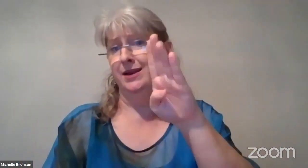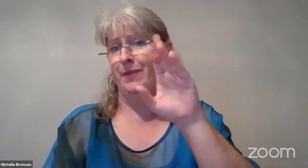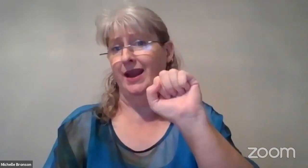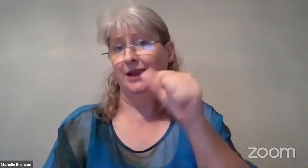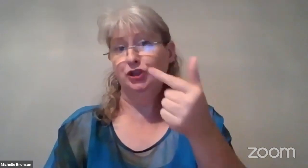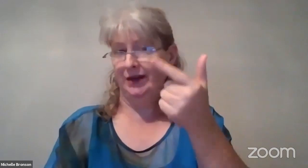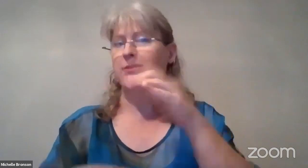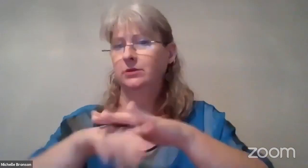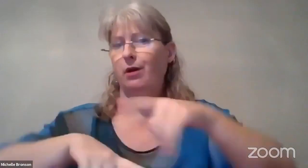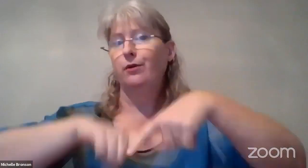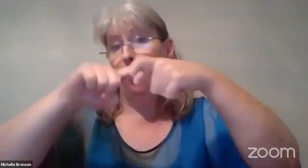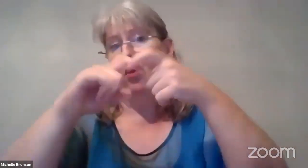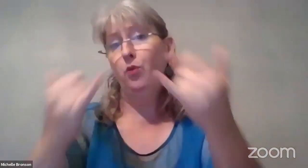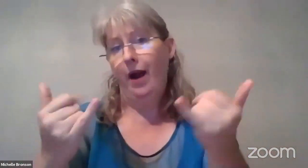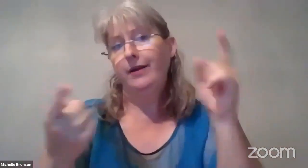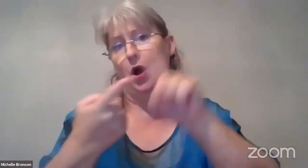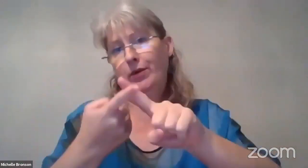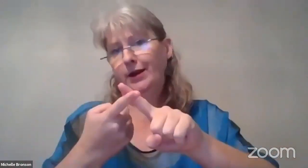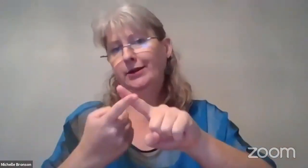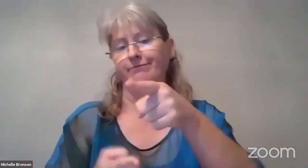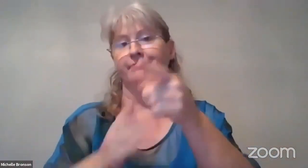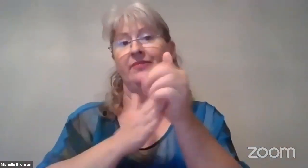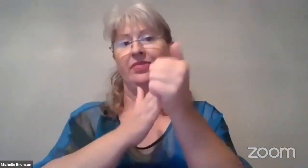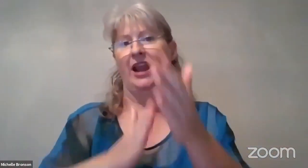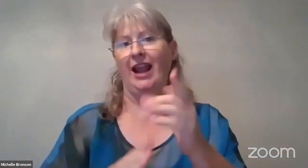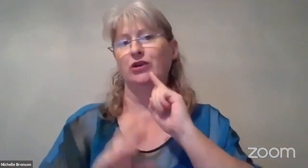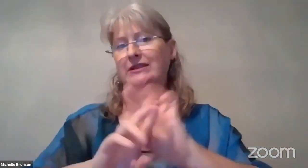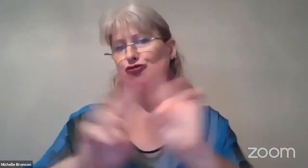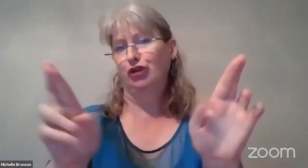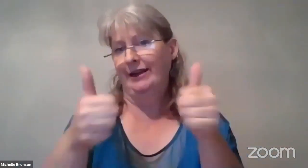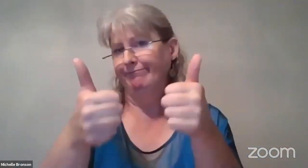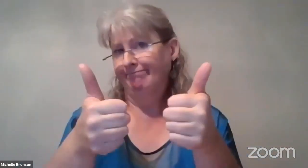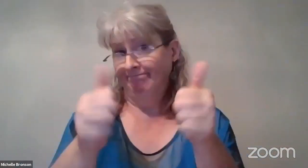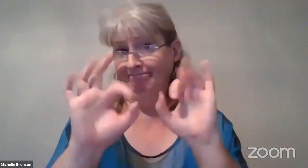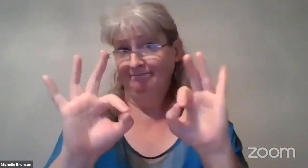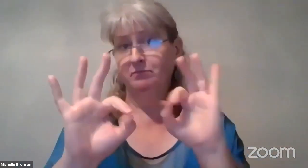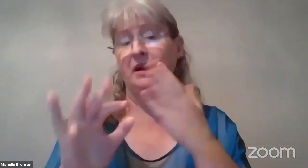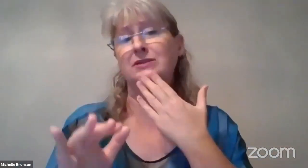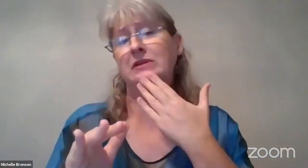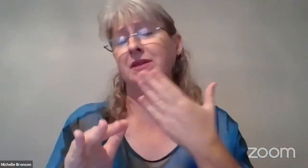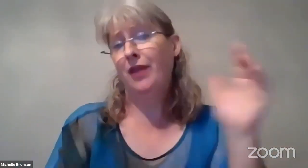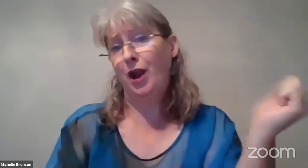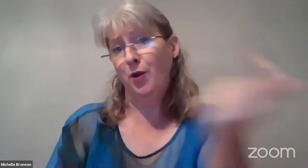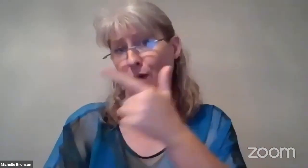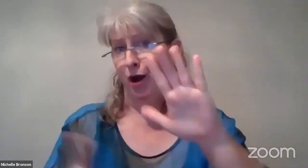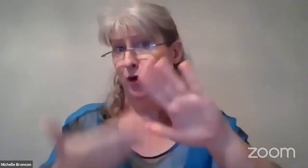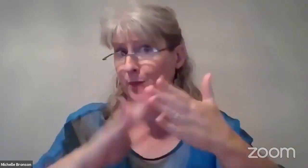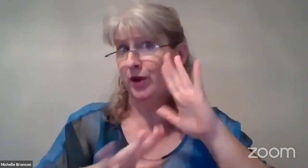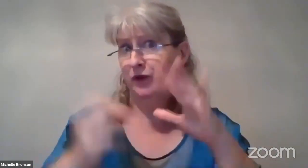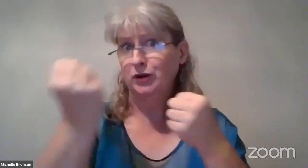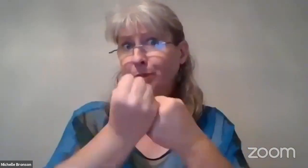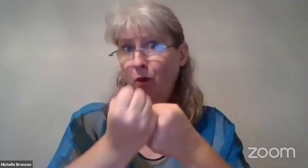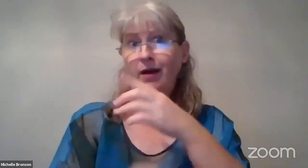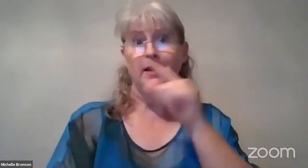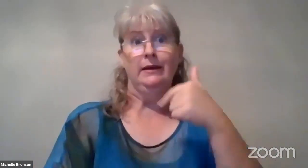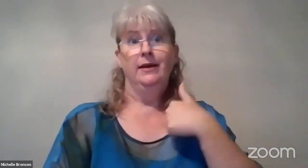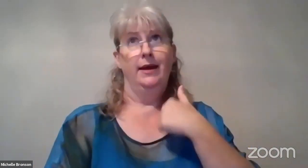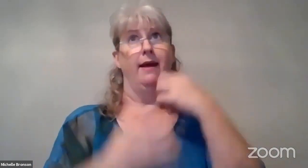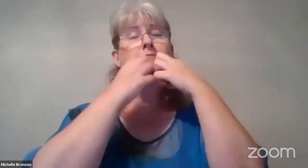too challenging, but the DBSG is on hold until the leader is ready to take the helm again.